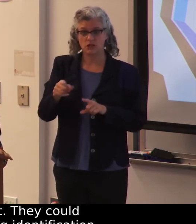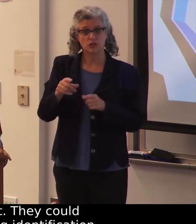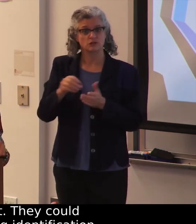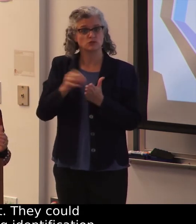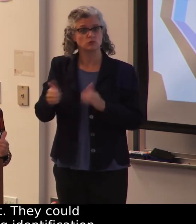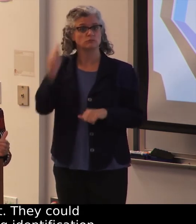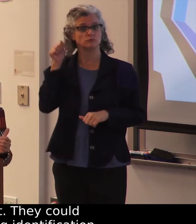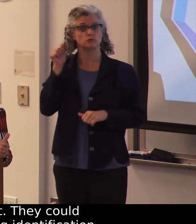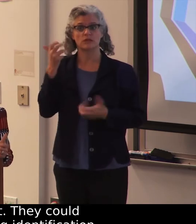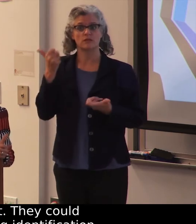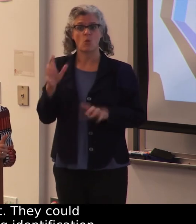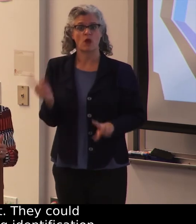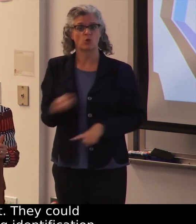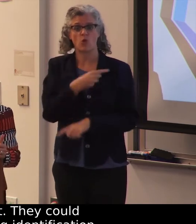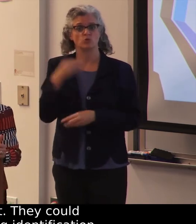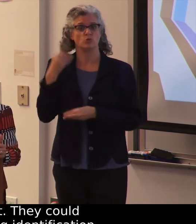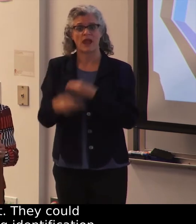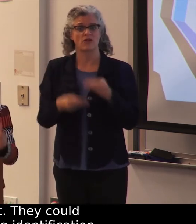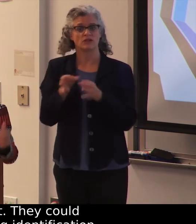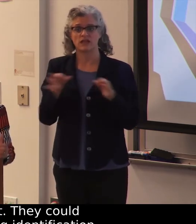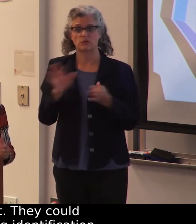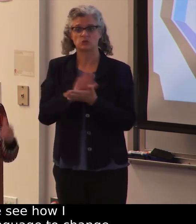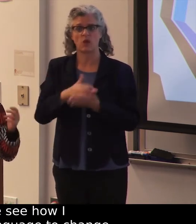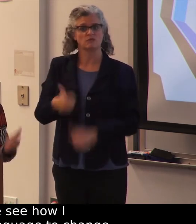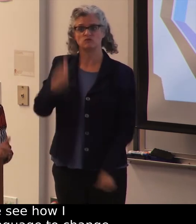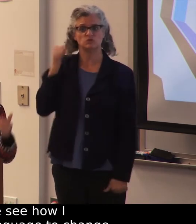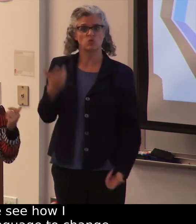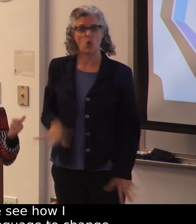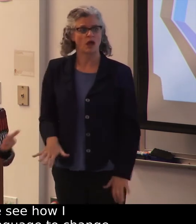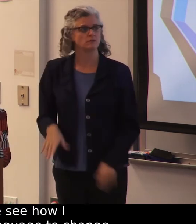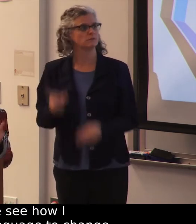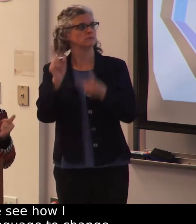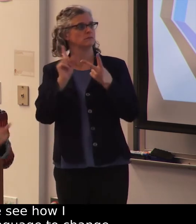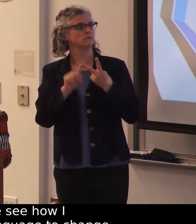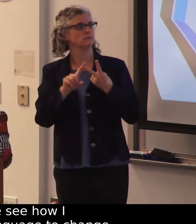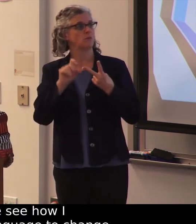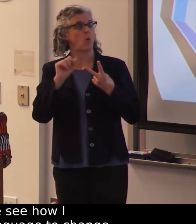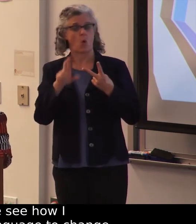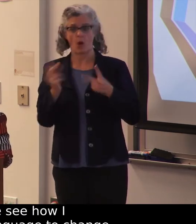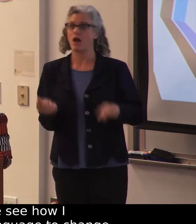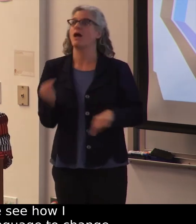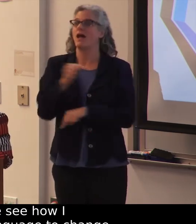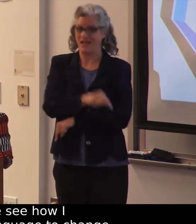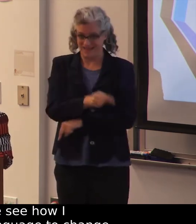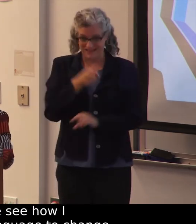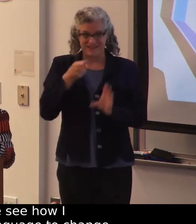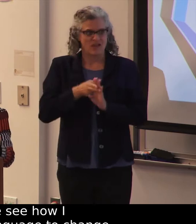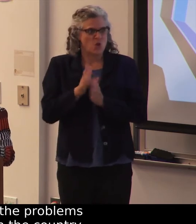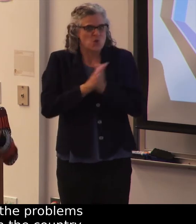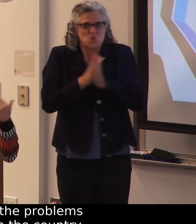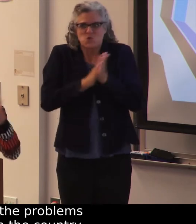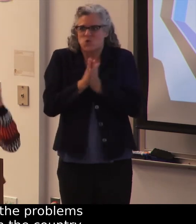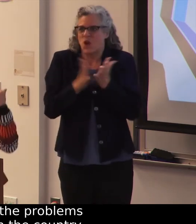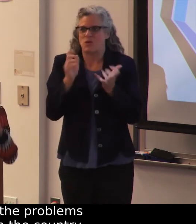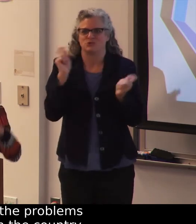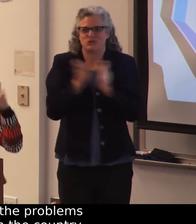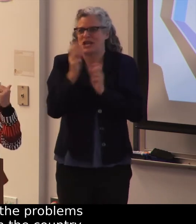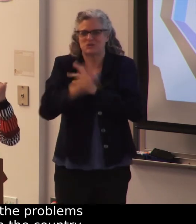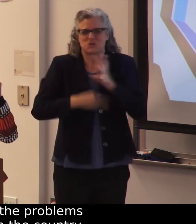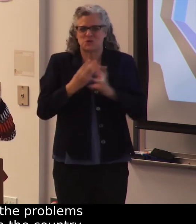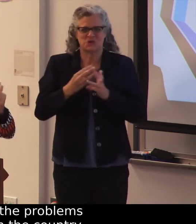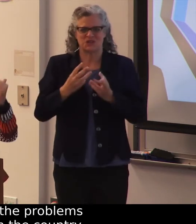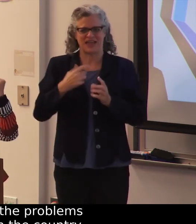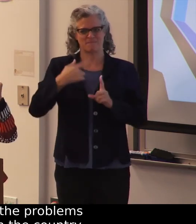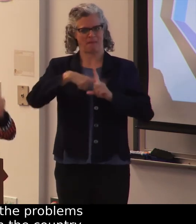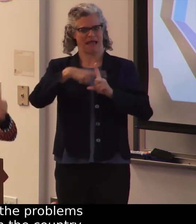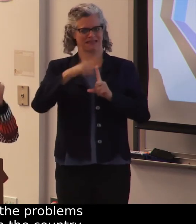They could have a strong identification in activism. Okay, help me see how I can use my language to change the world. Okay, I want to tie in with